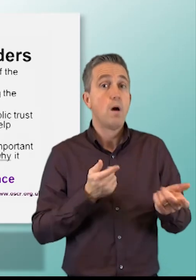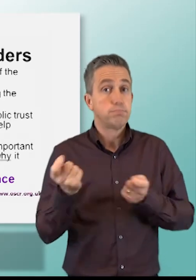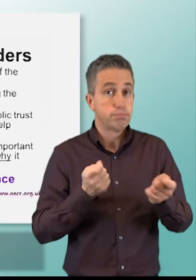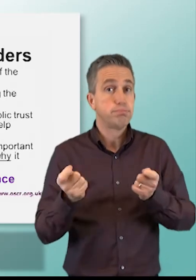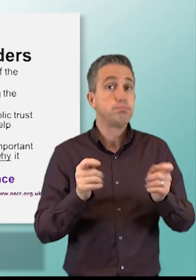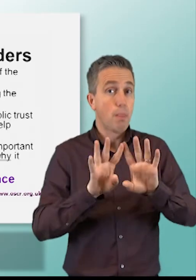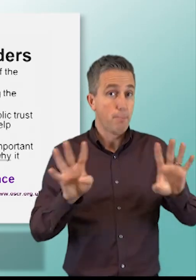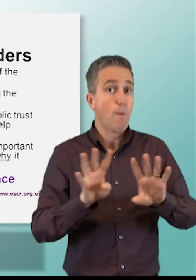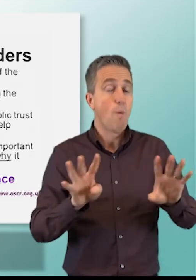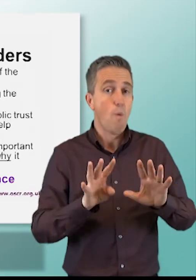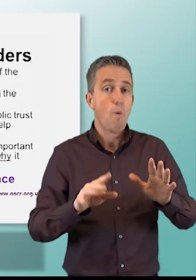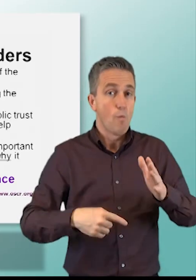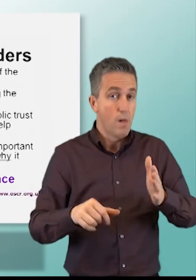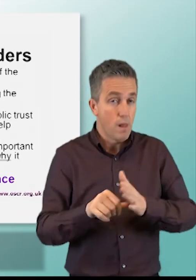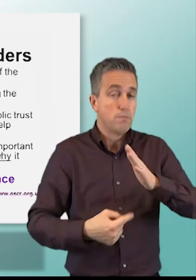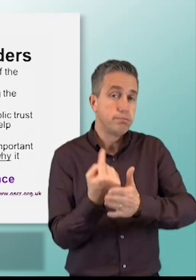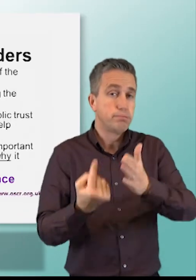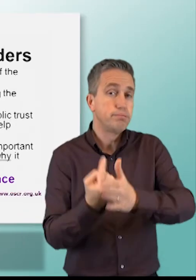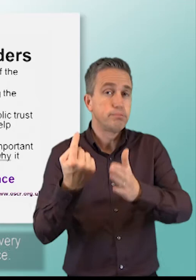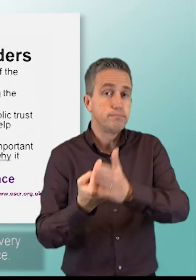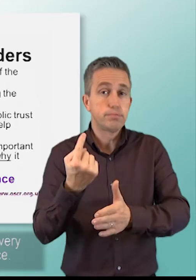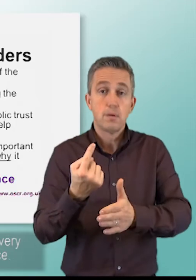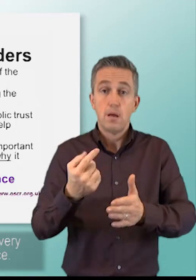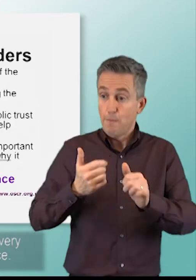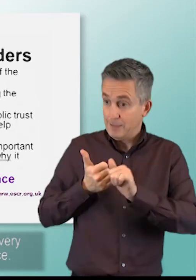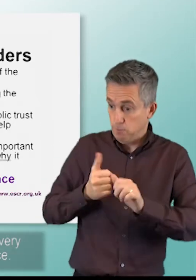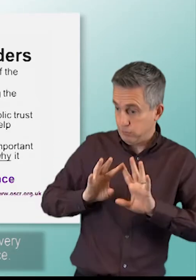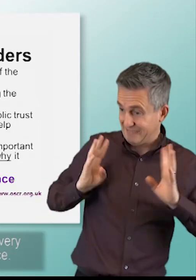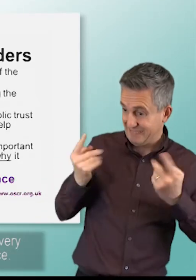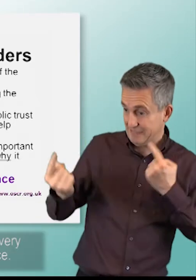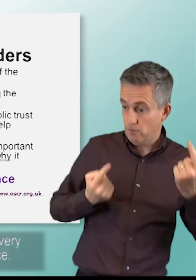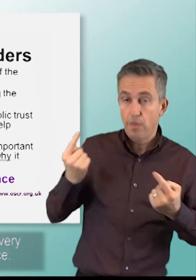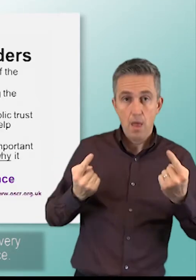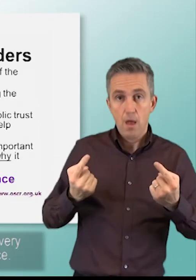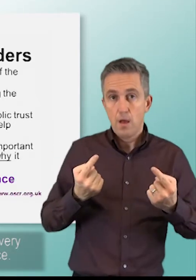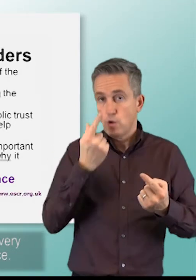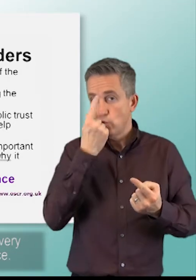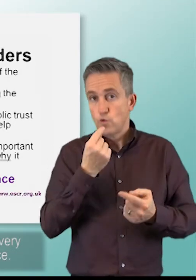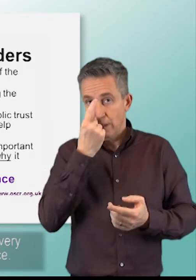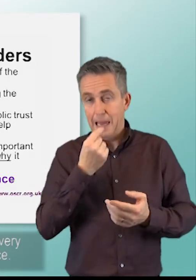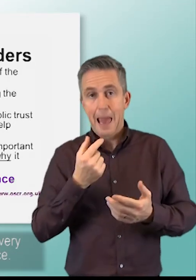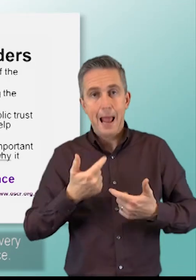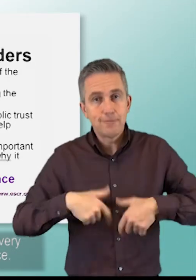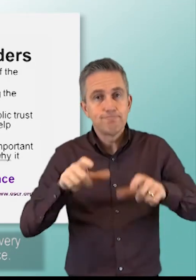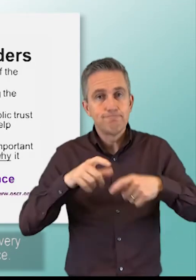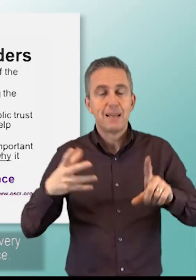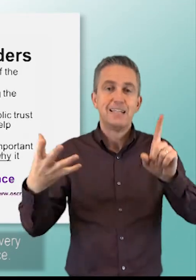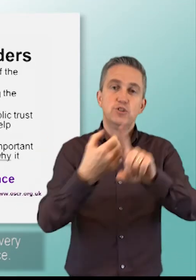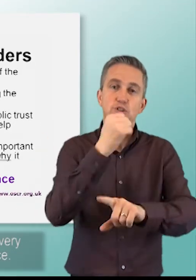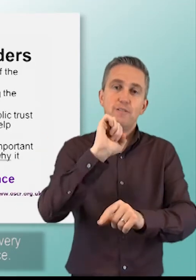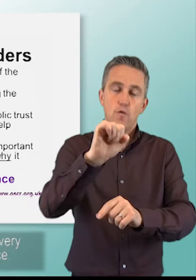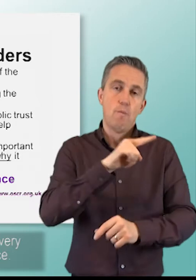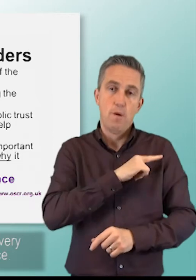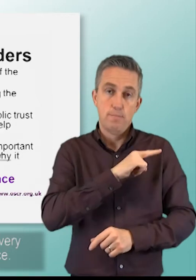times. But with your fellow trustees, you can get through those tricky bits. And you can work together for the very purpose that brought you together in